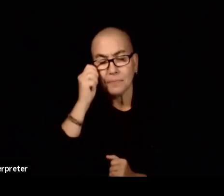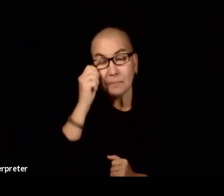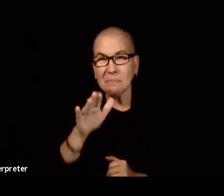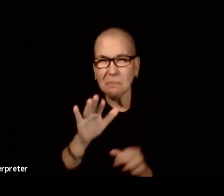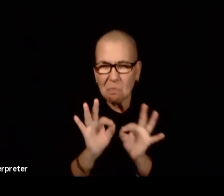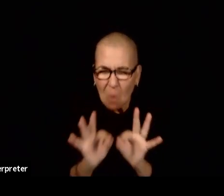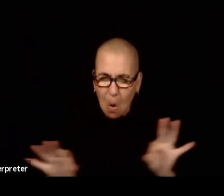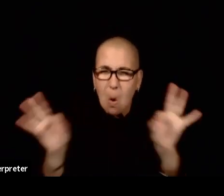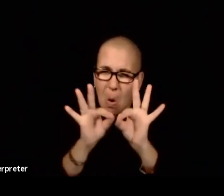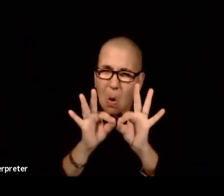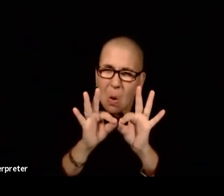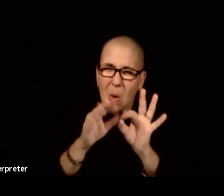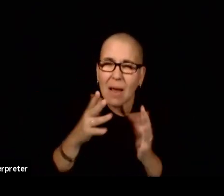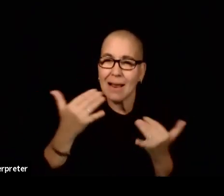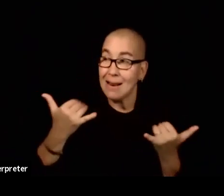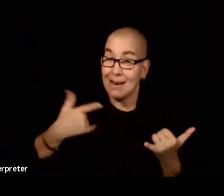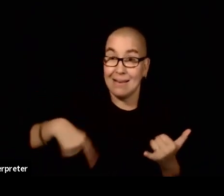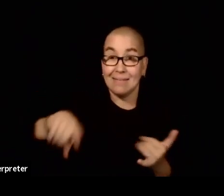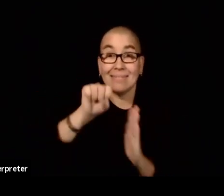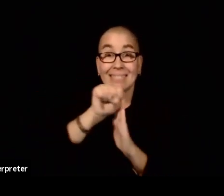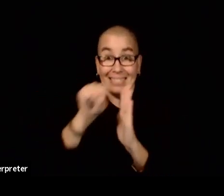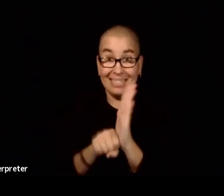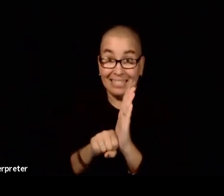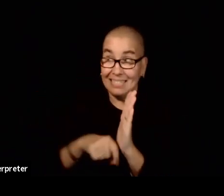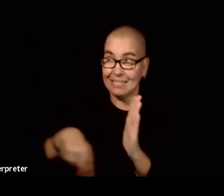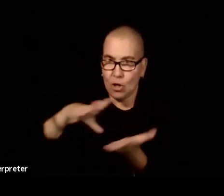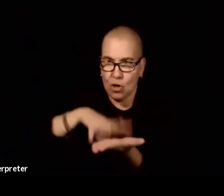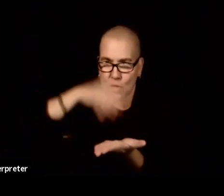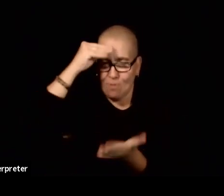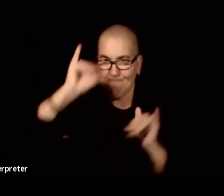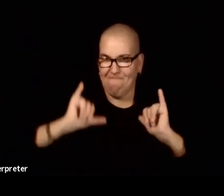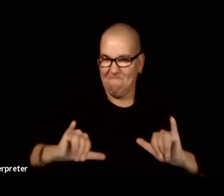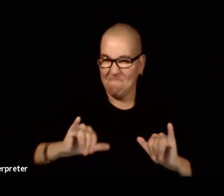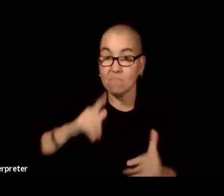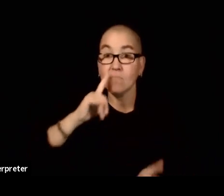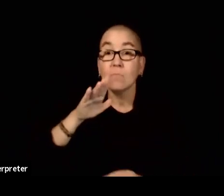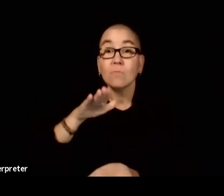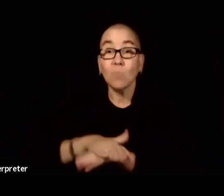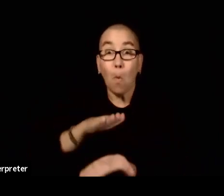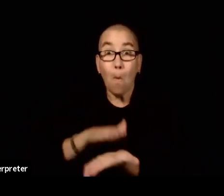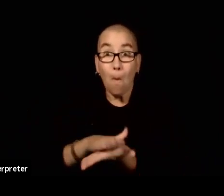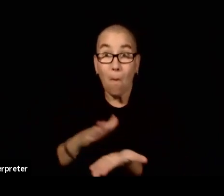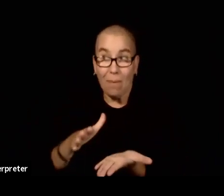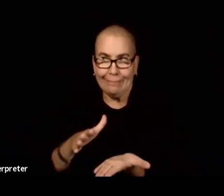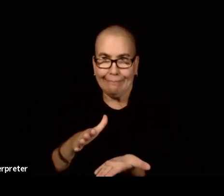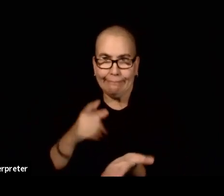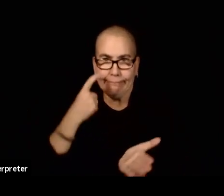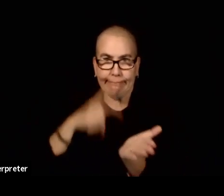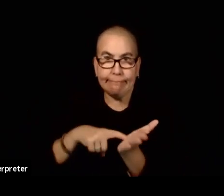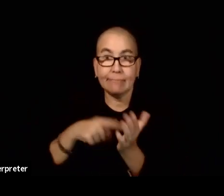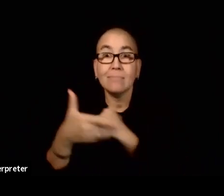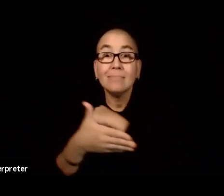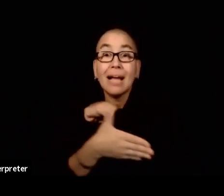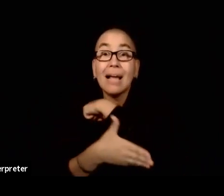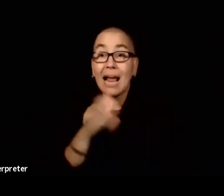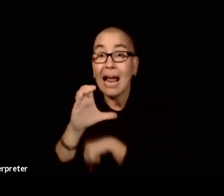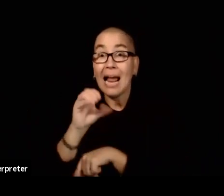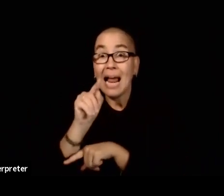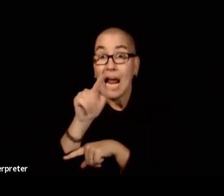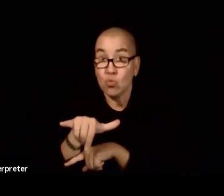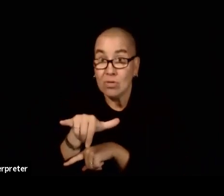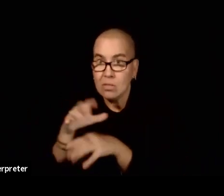plan. The county case rates are the starting point, and we keep emphasizing that, and you do need to look below the level of the